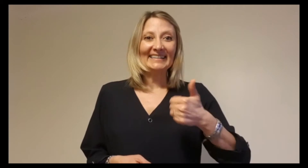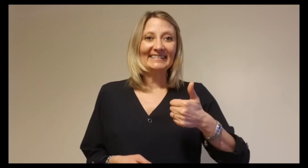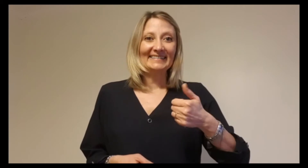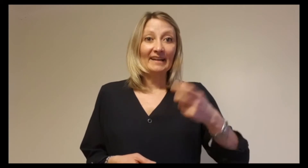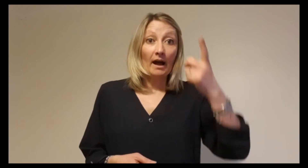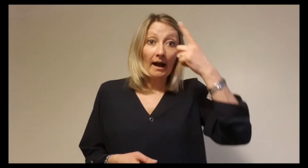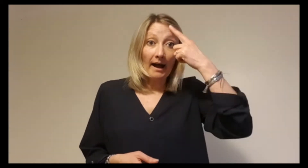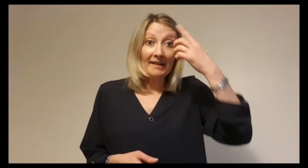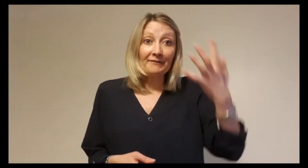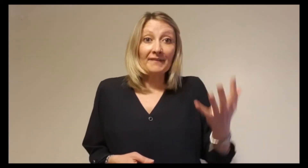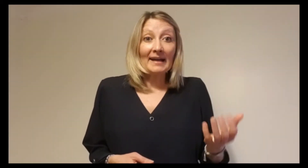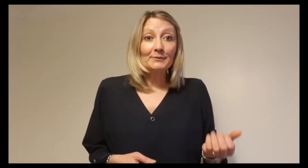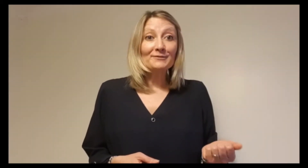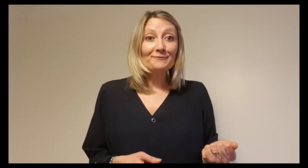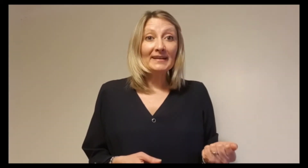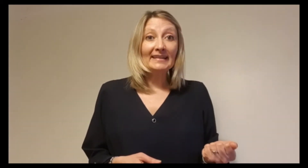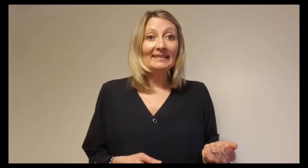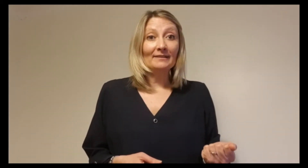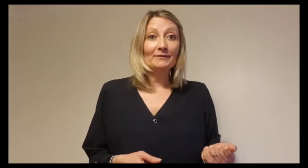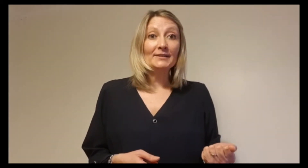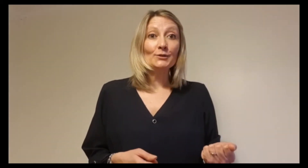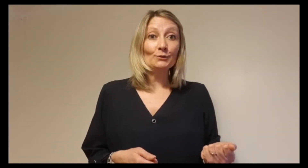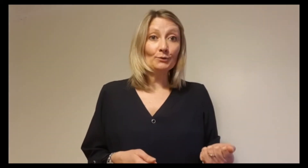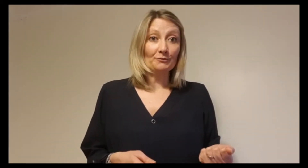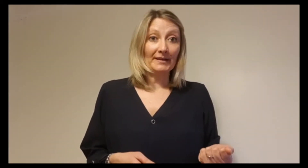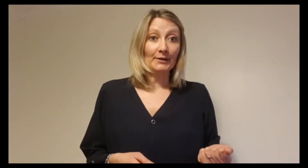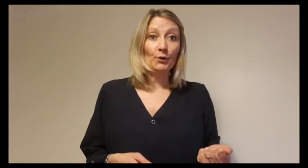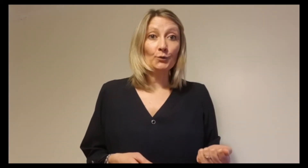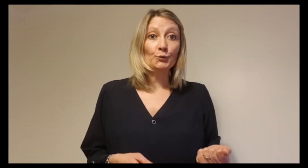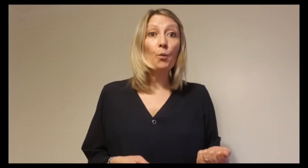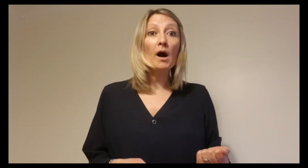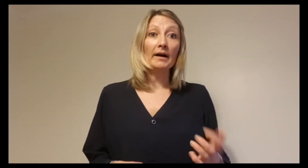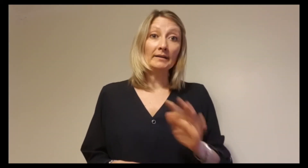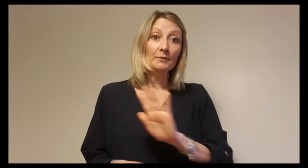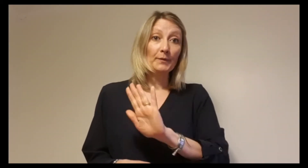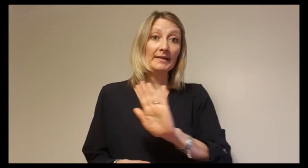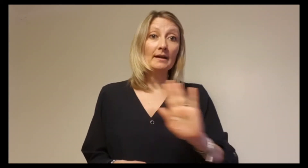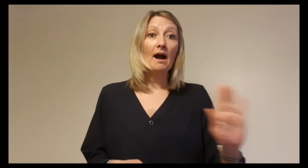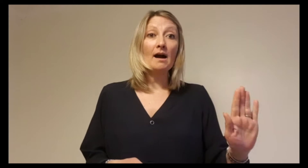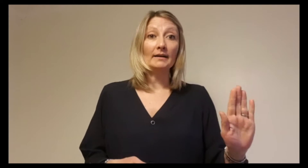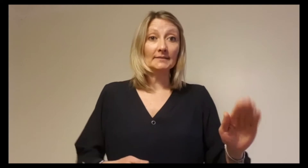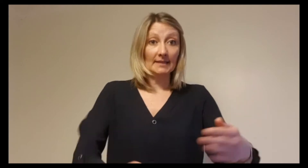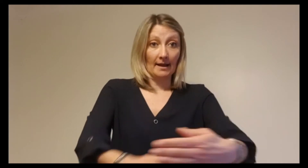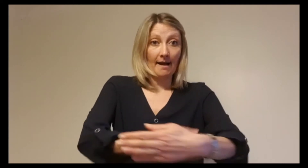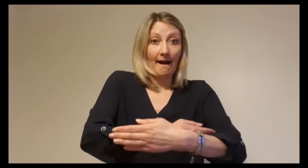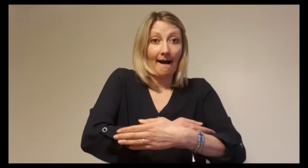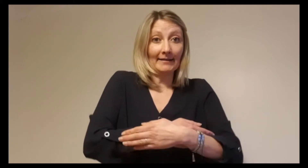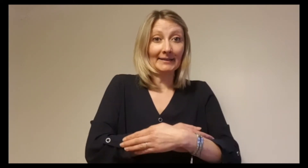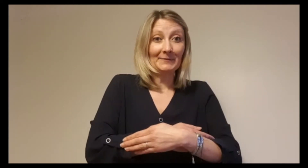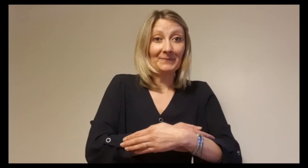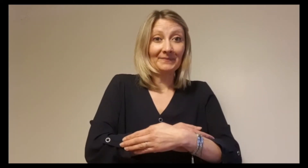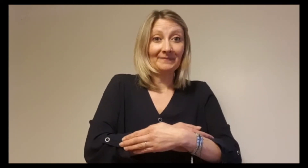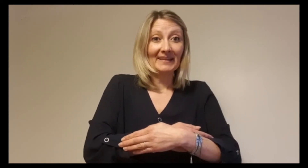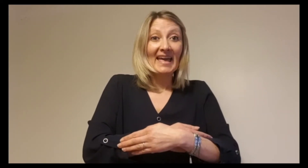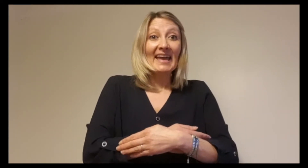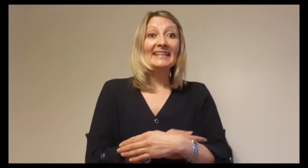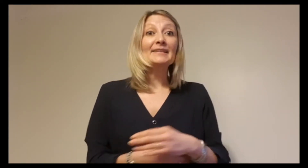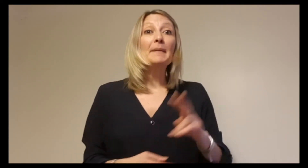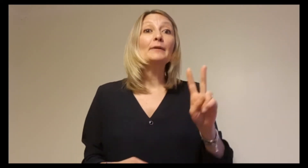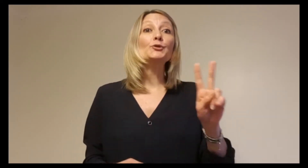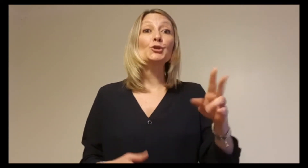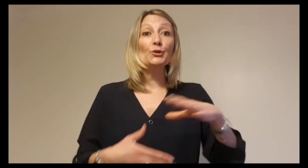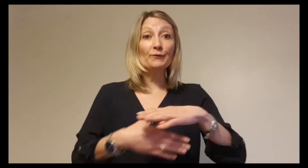Hi, I found a really lovely story called While We Can't Hug.